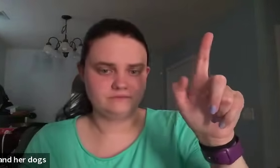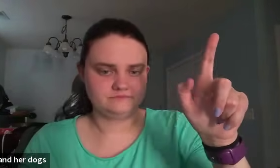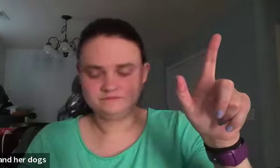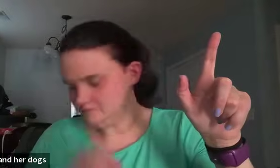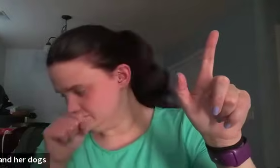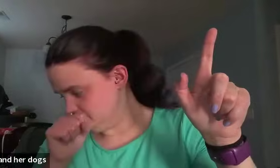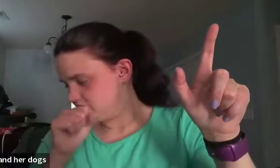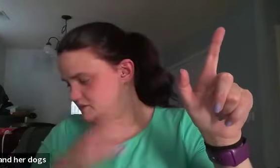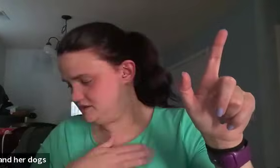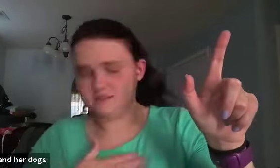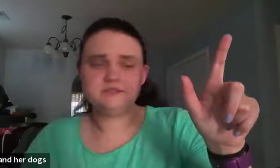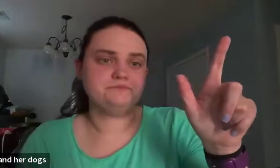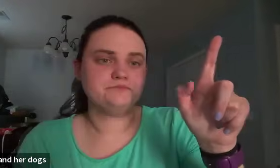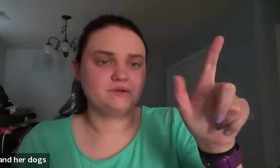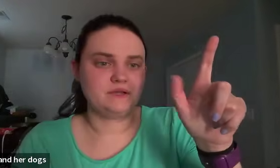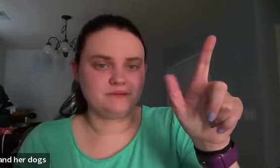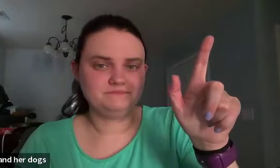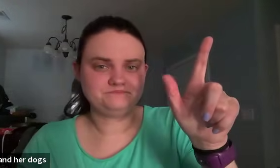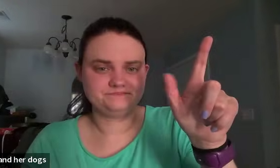21. Excuse me, 21.